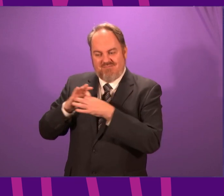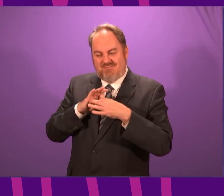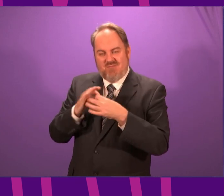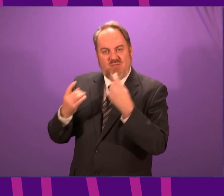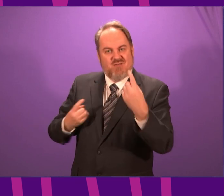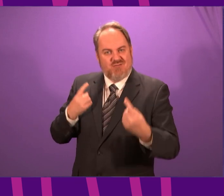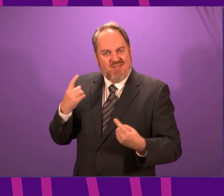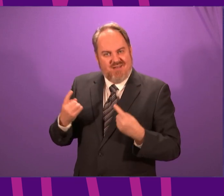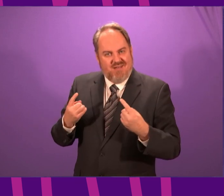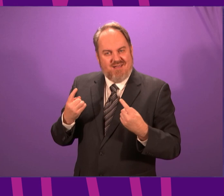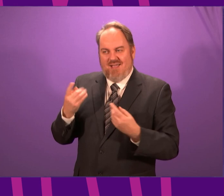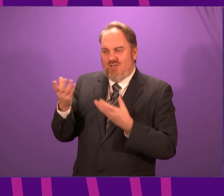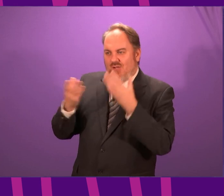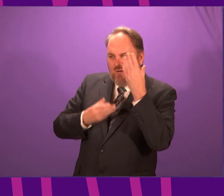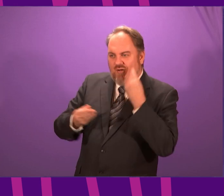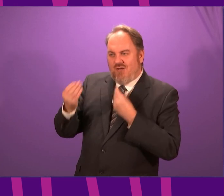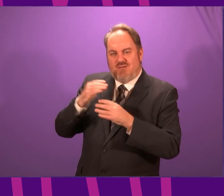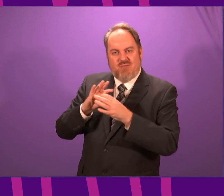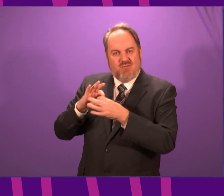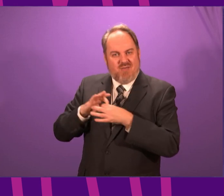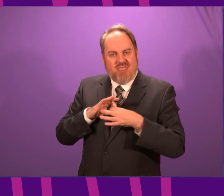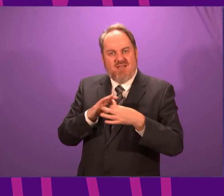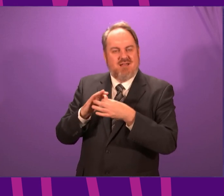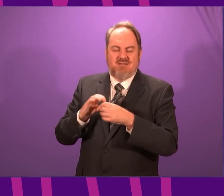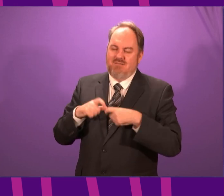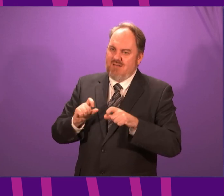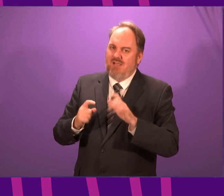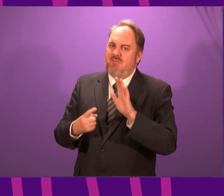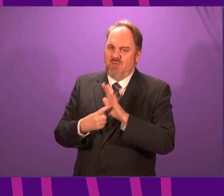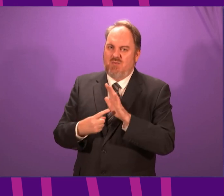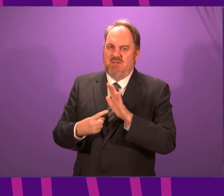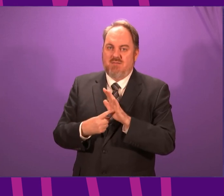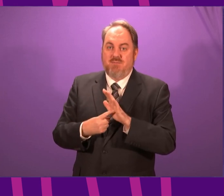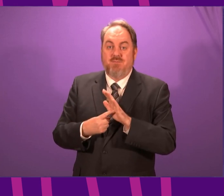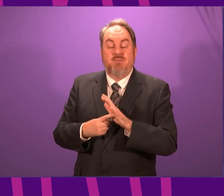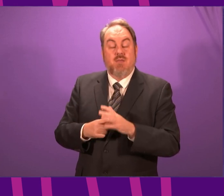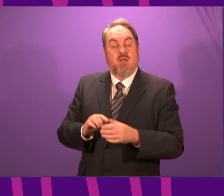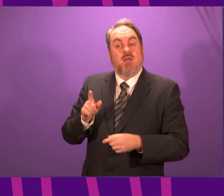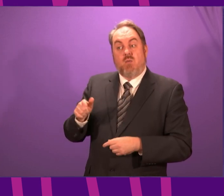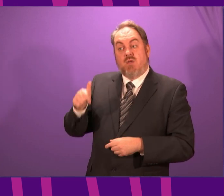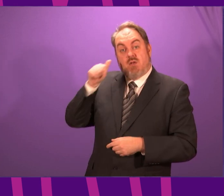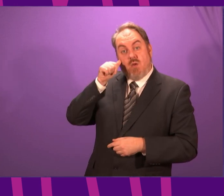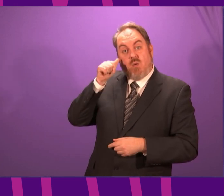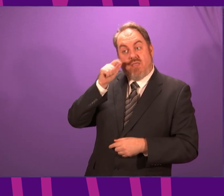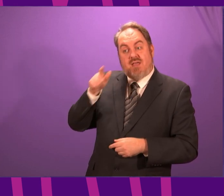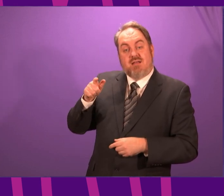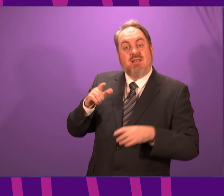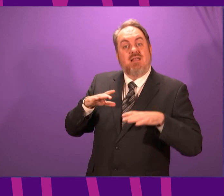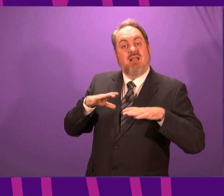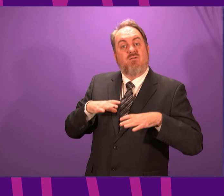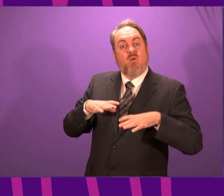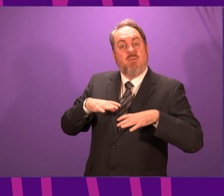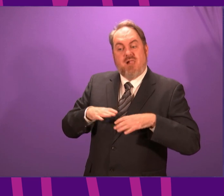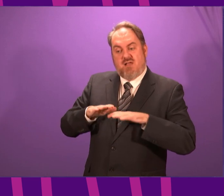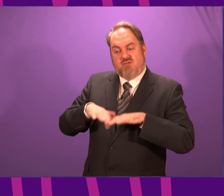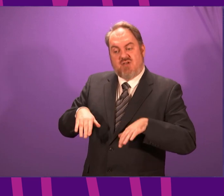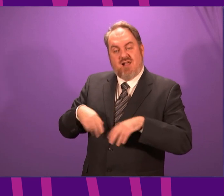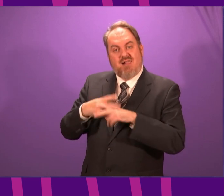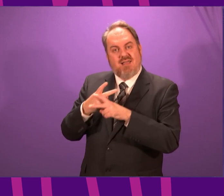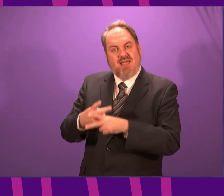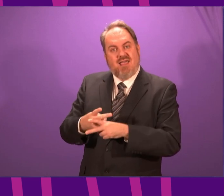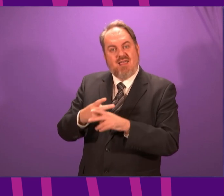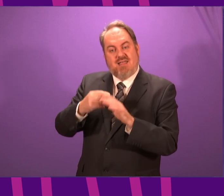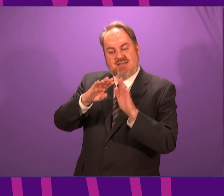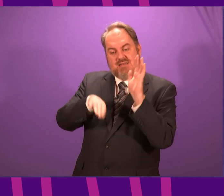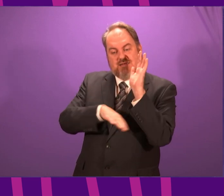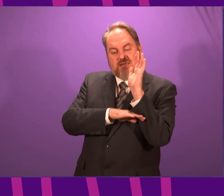and the framework recognises this. In changes from our proposals last week, she confirms that informal childcare allowed at tiers 0 and